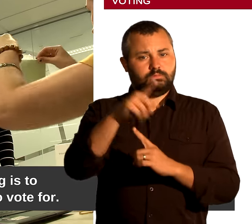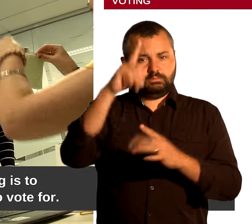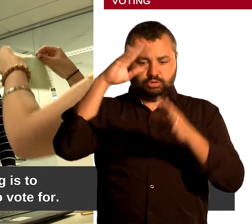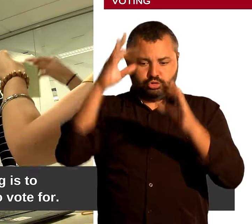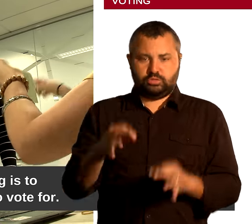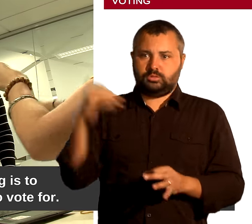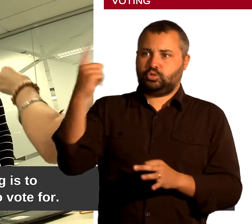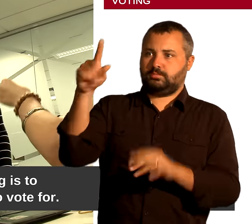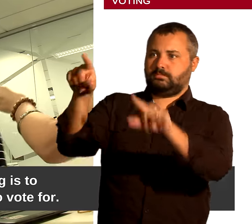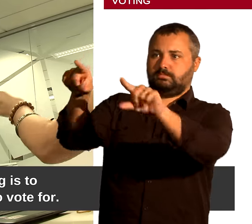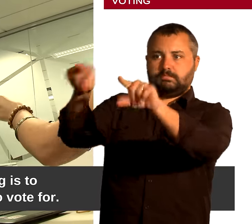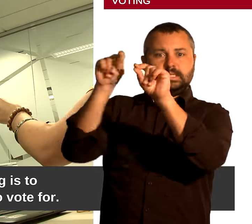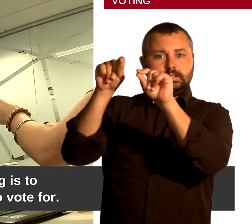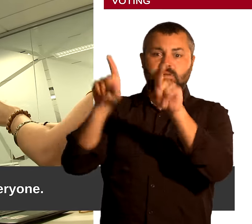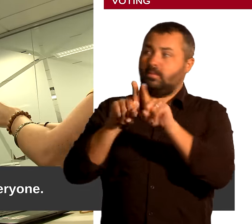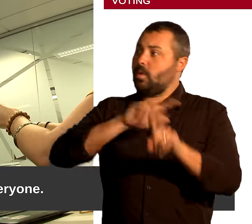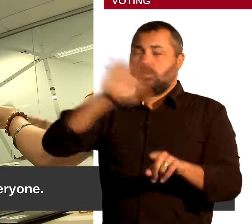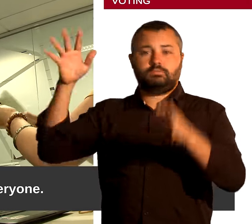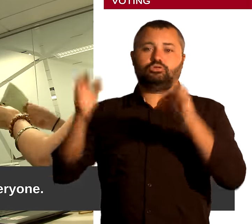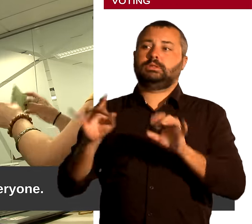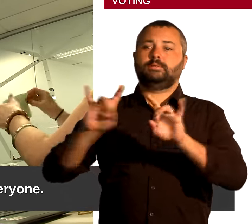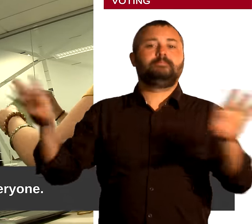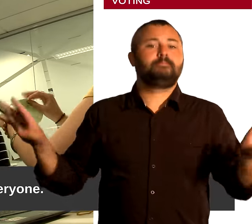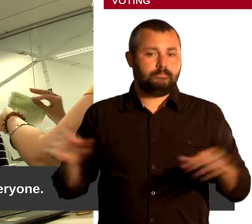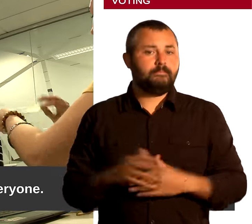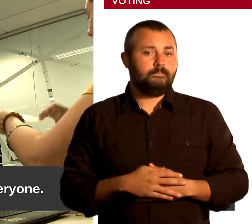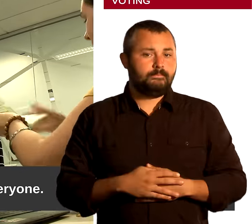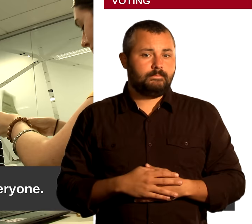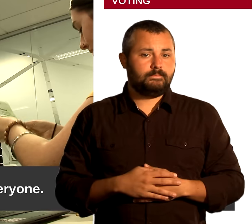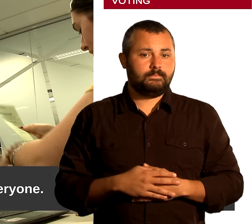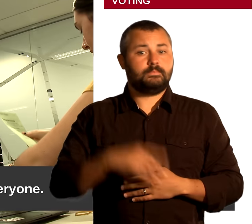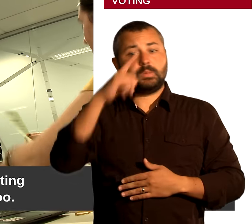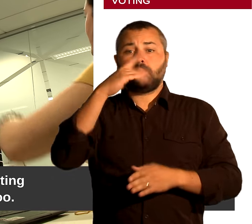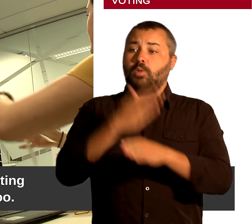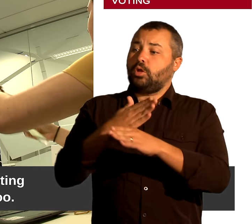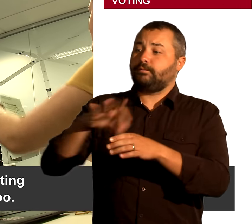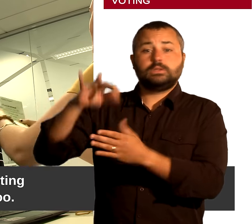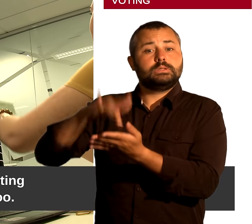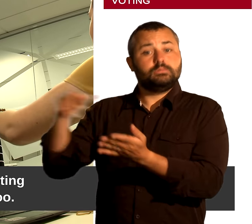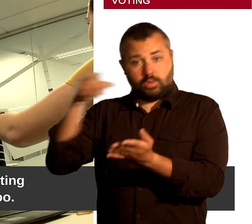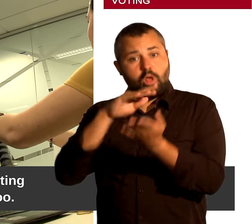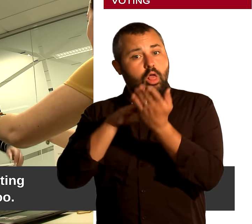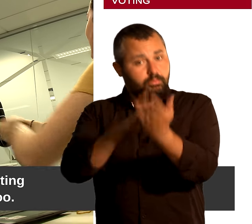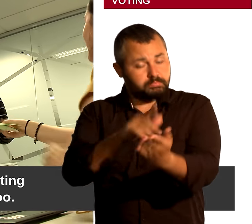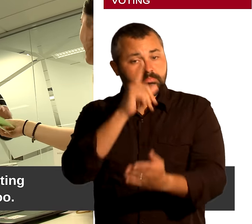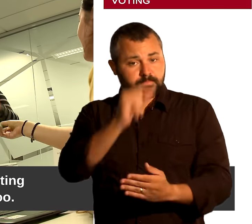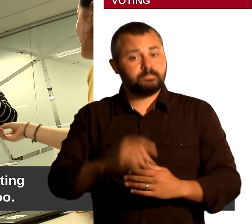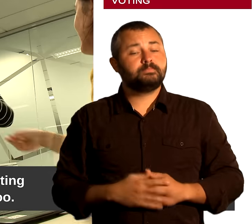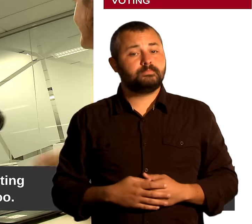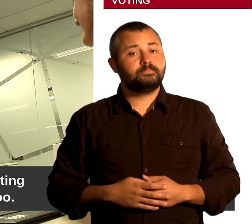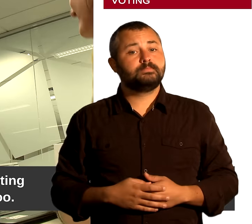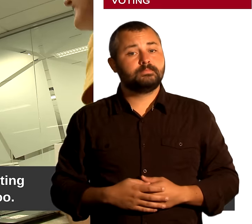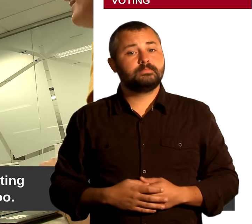important thing is to decide for yourself who to vote for. This is the same for everyone. The people at the voting centres can help too.